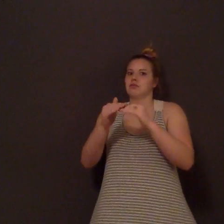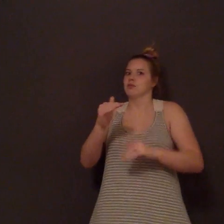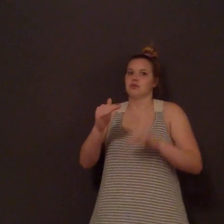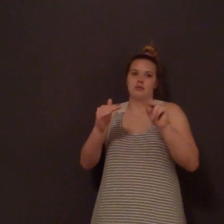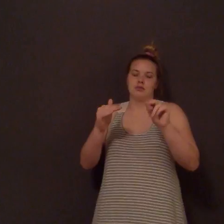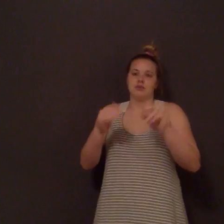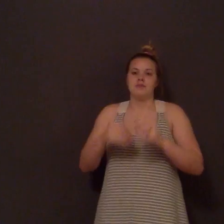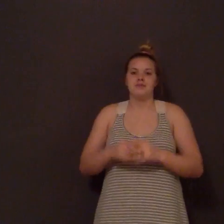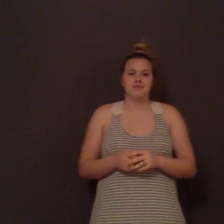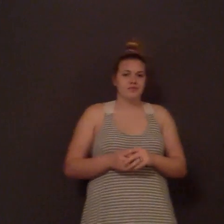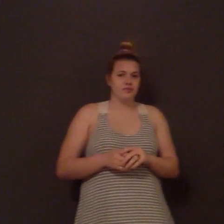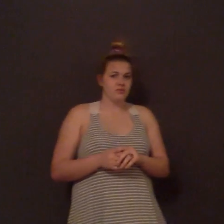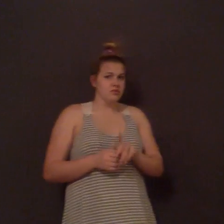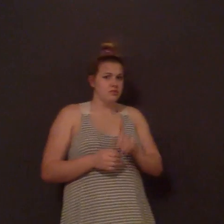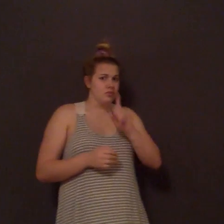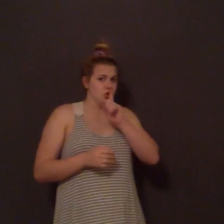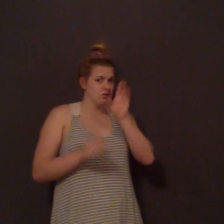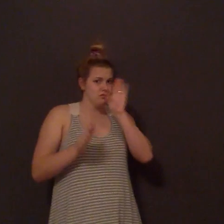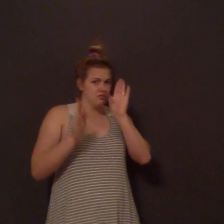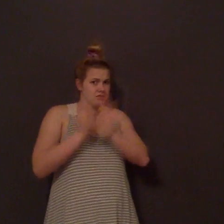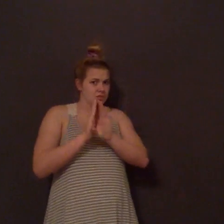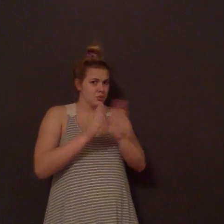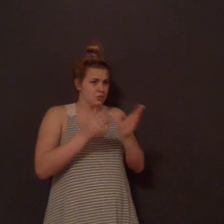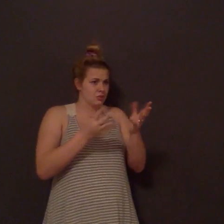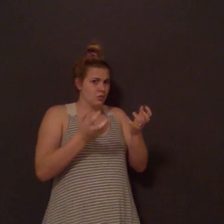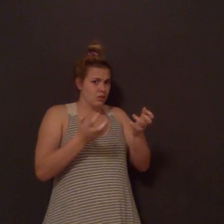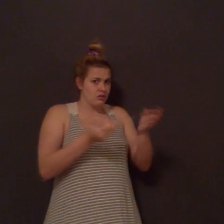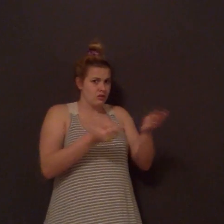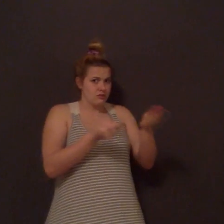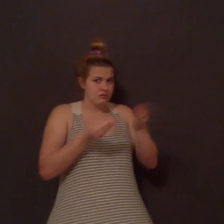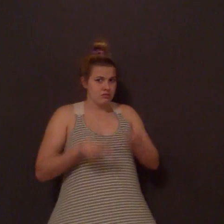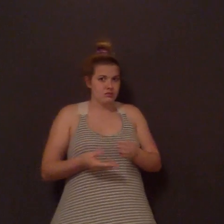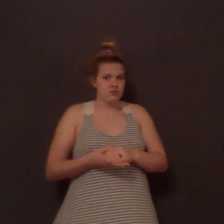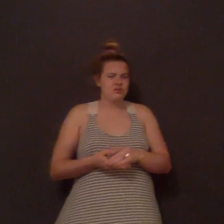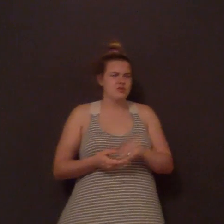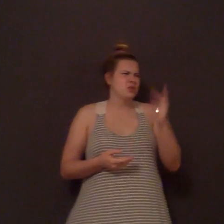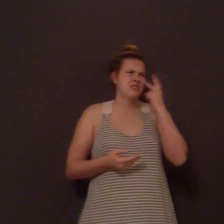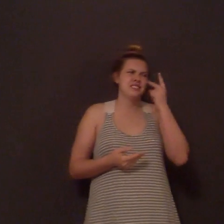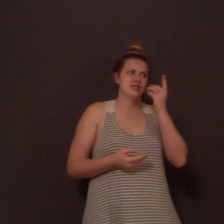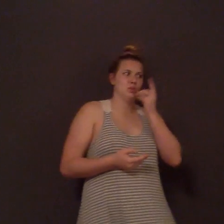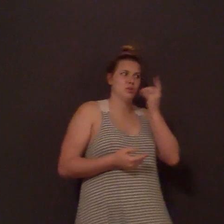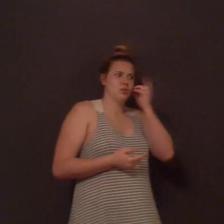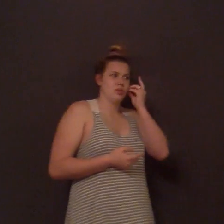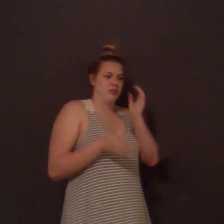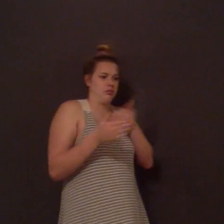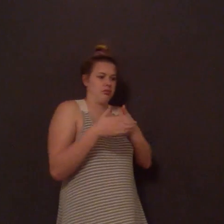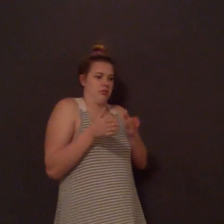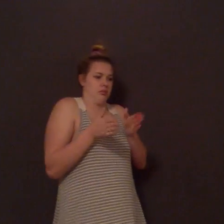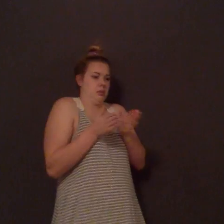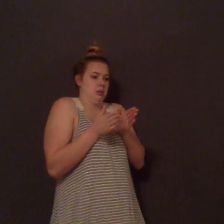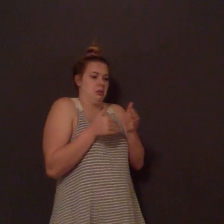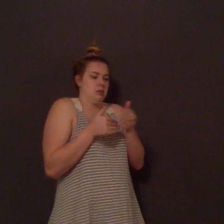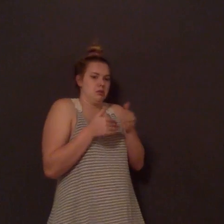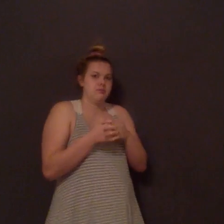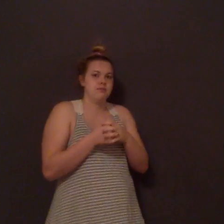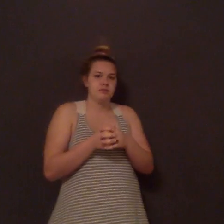sure you don't want to take any of your photos? You've seen the dorm rooms. We don't have room for all that stuff. I know. This house isn't going to be the